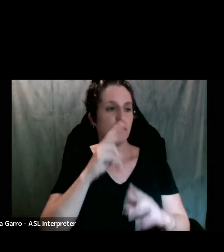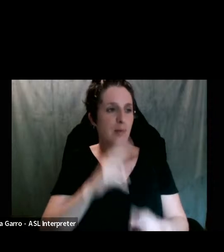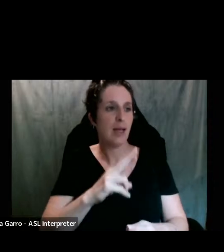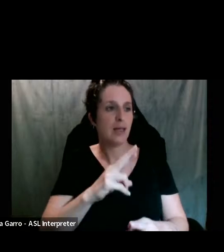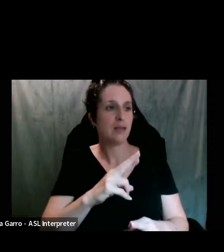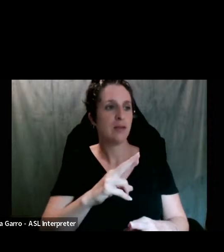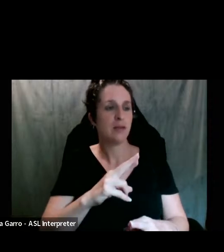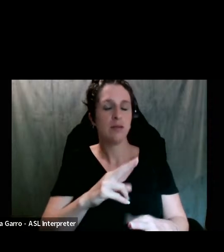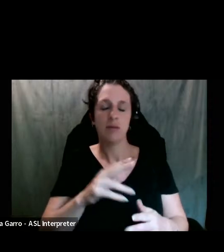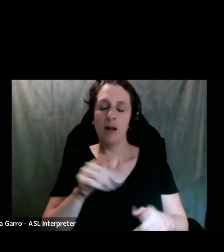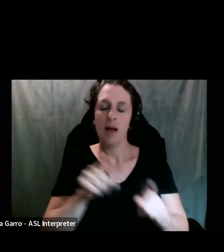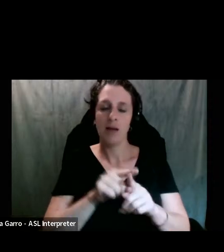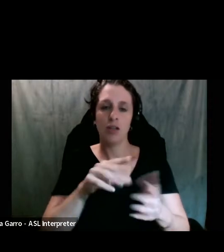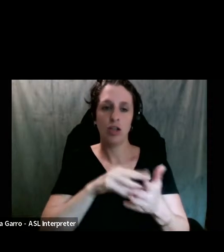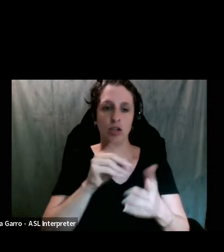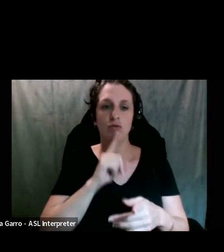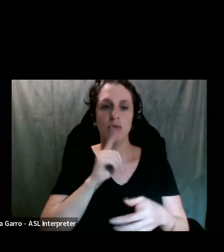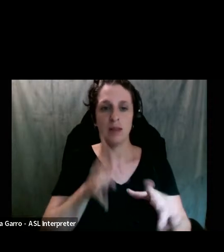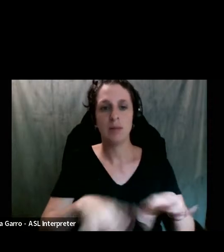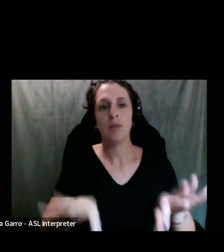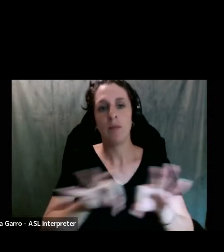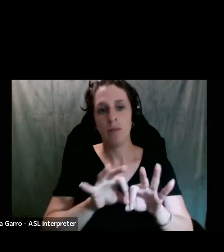really is important. That really resonates.